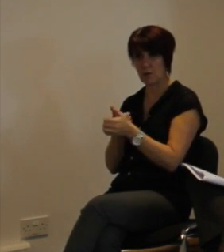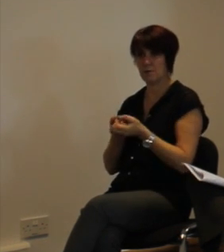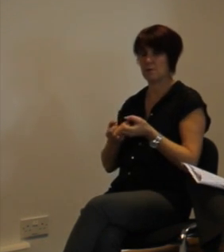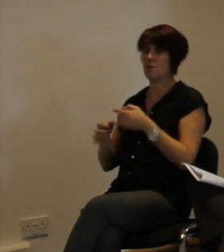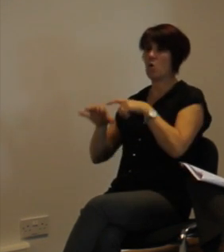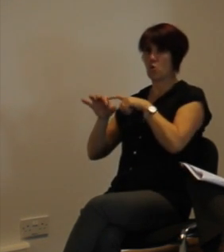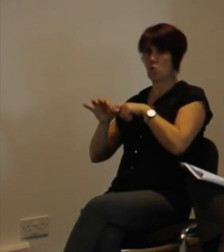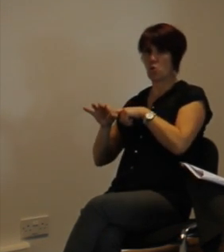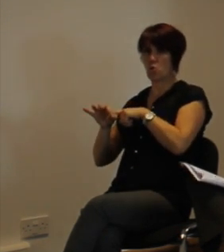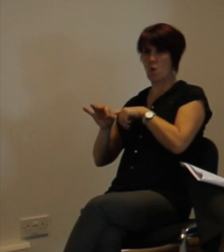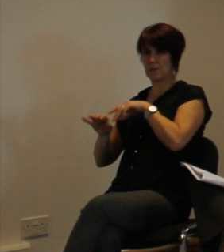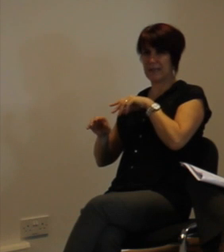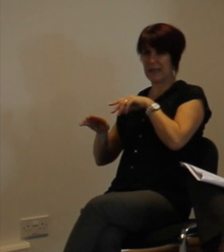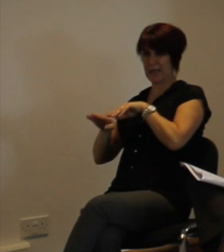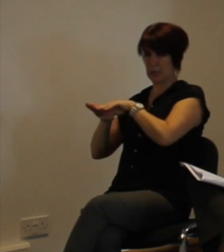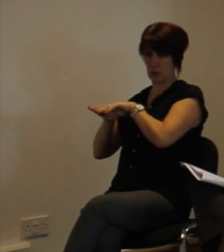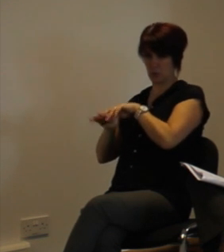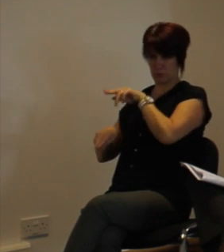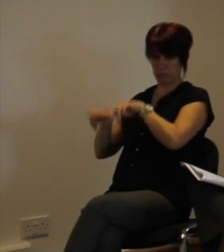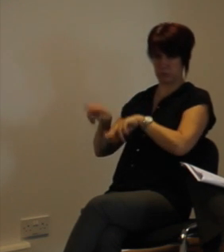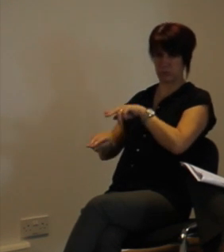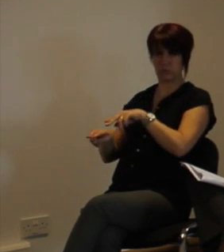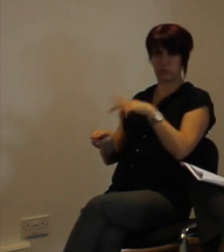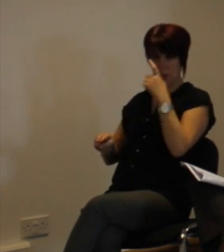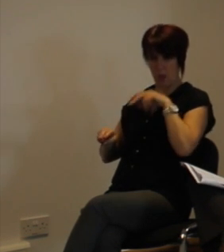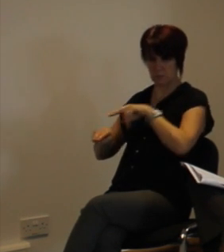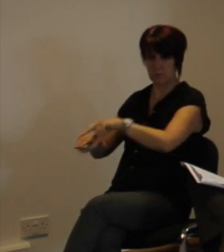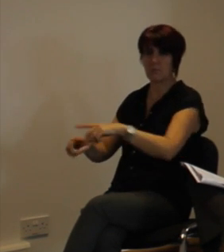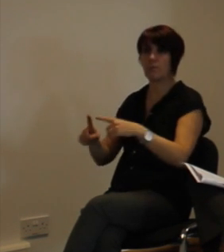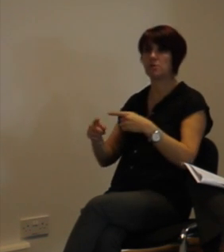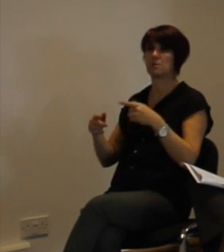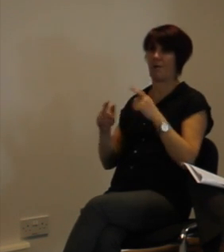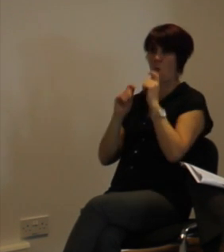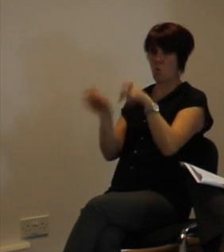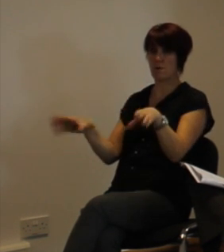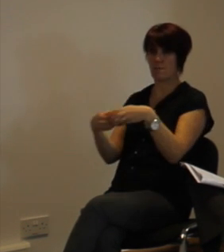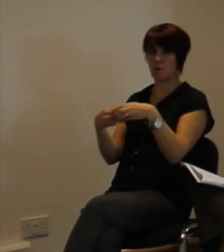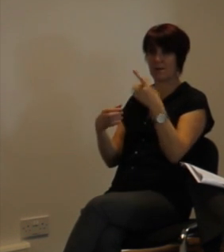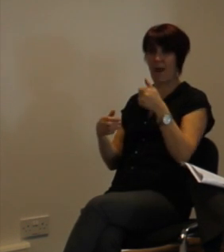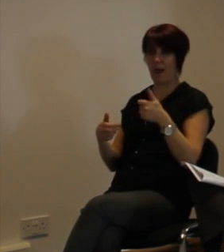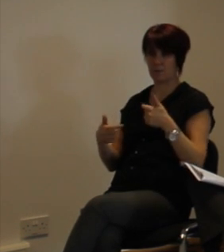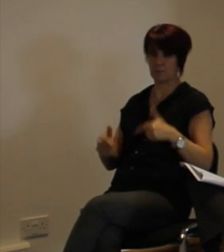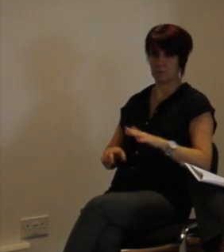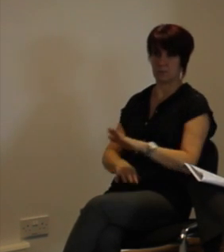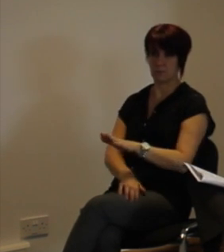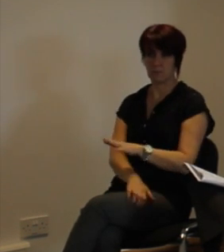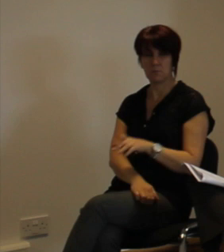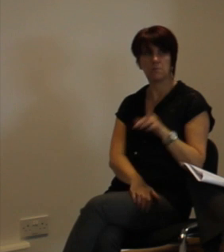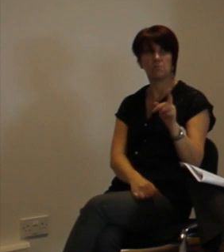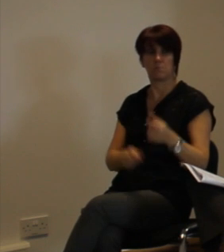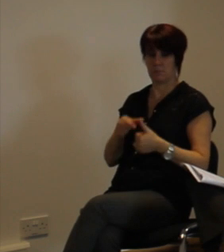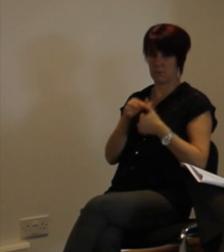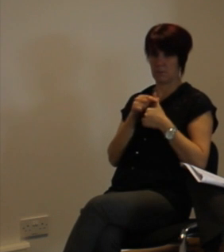by quality assurance processes, and to allow regulation by the awarding body. So first of all, the